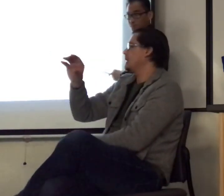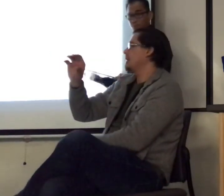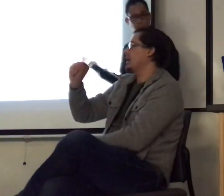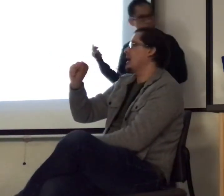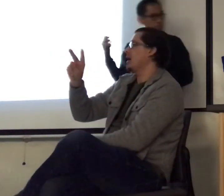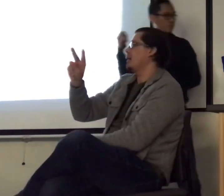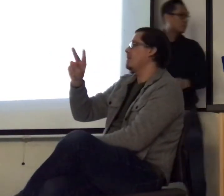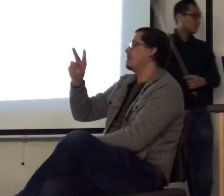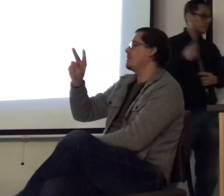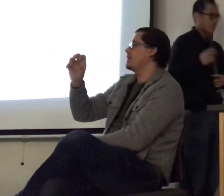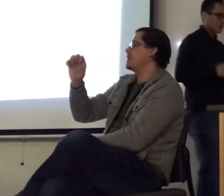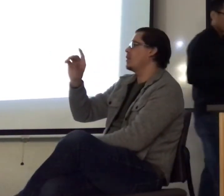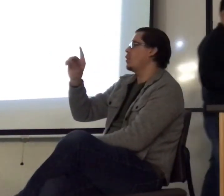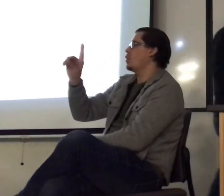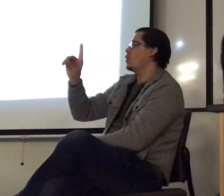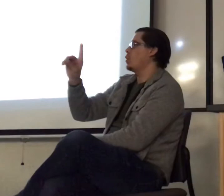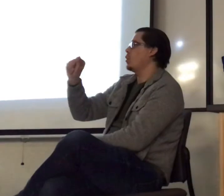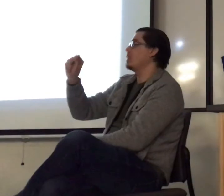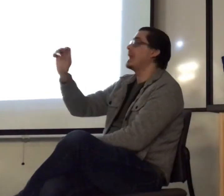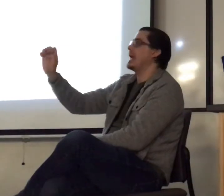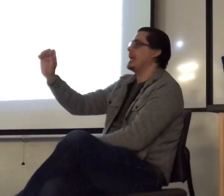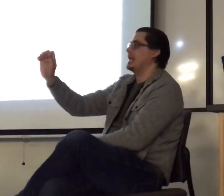surface.